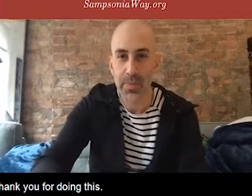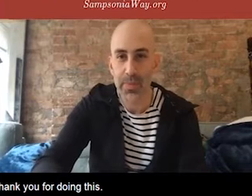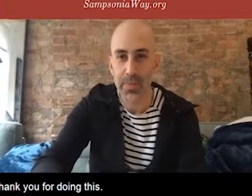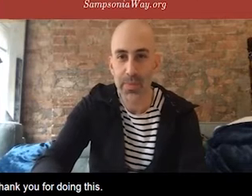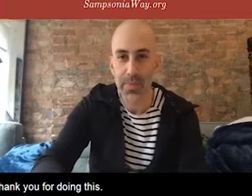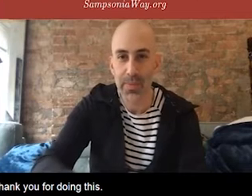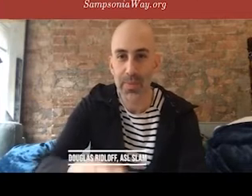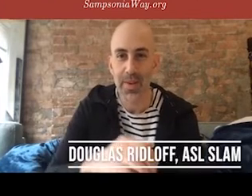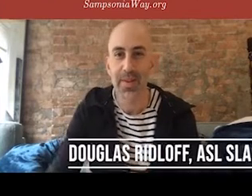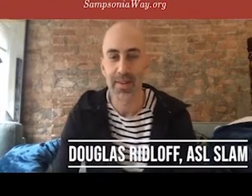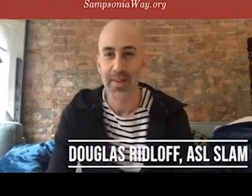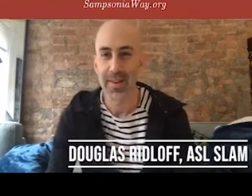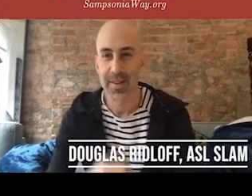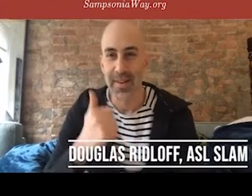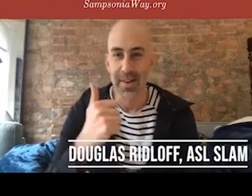Thank you for doing this.